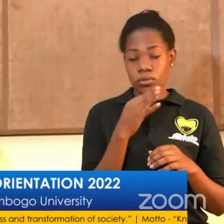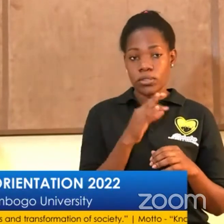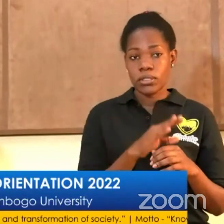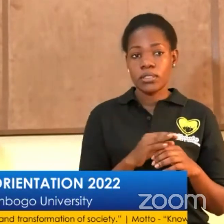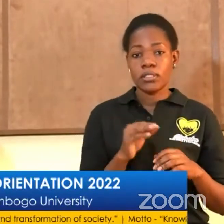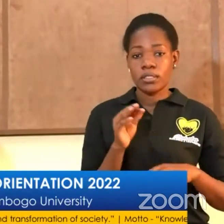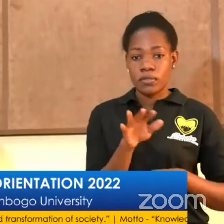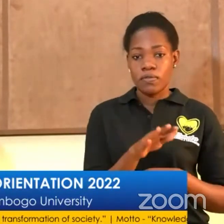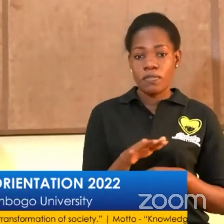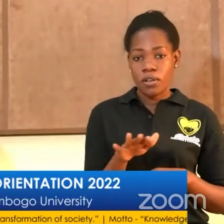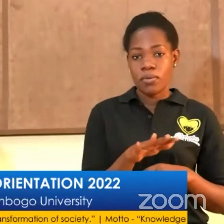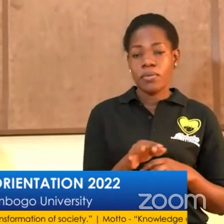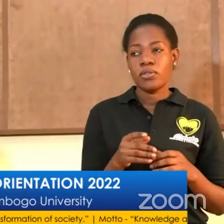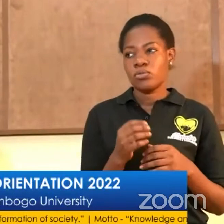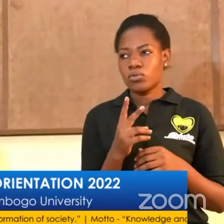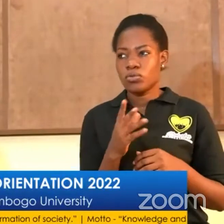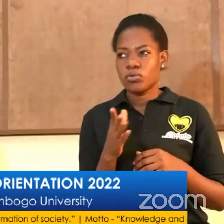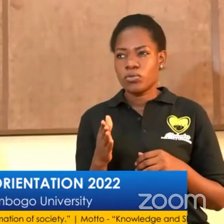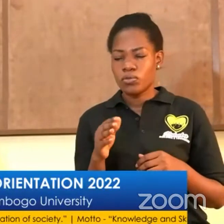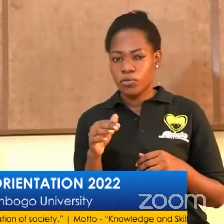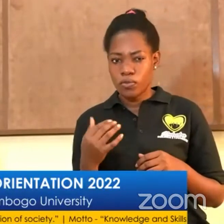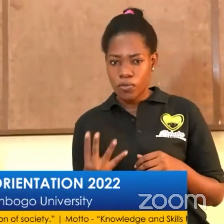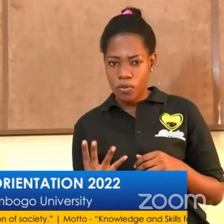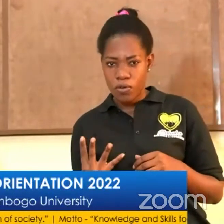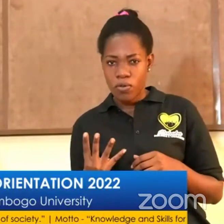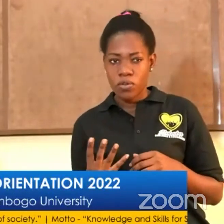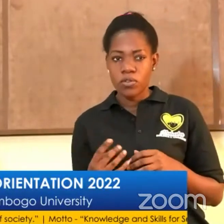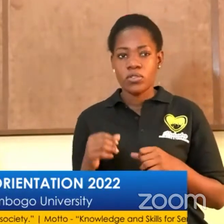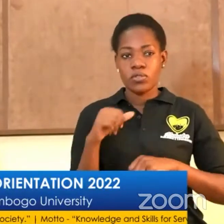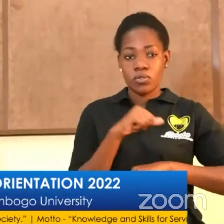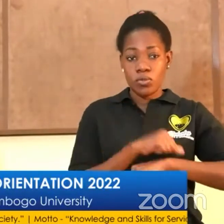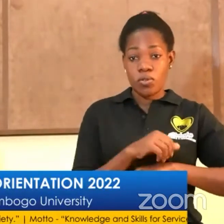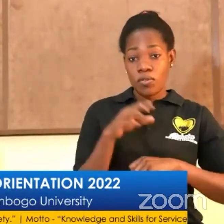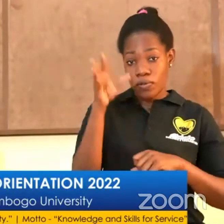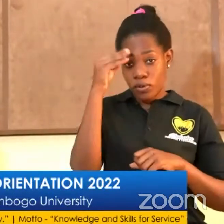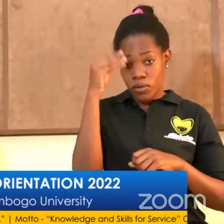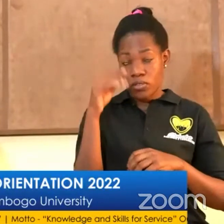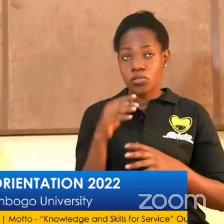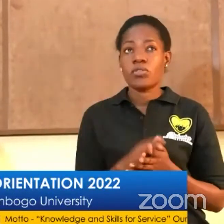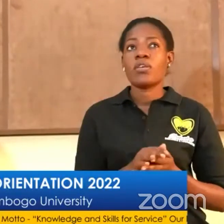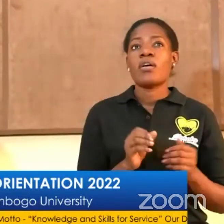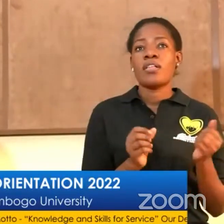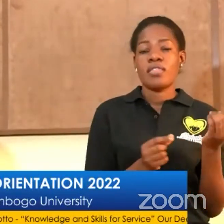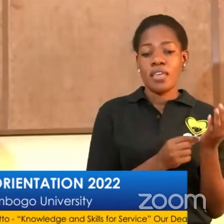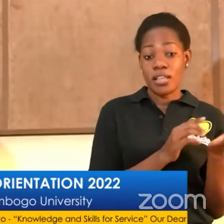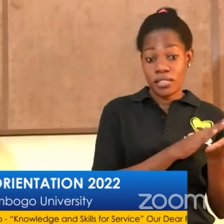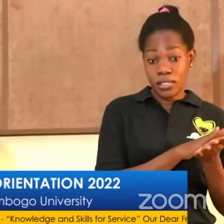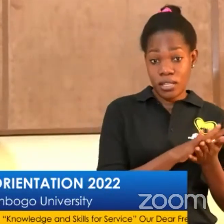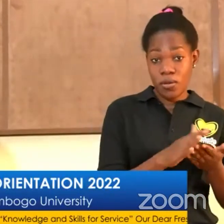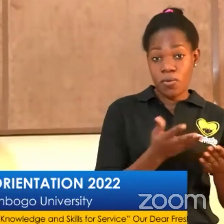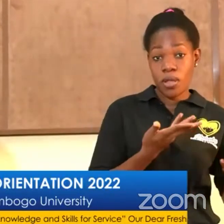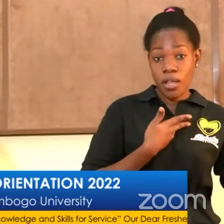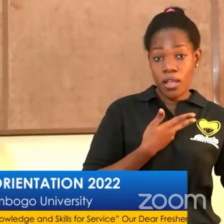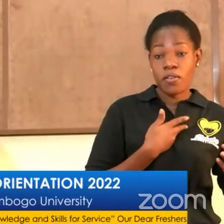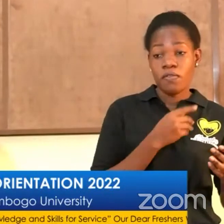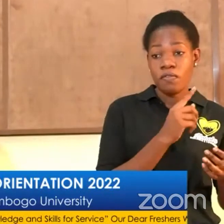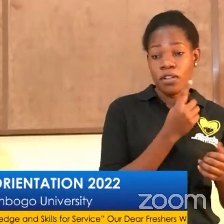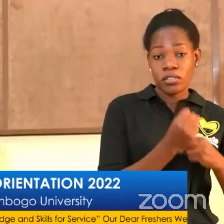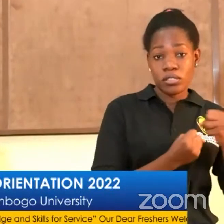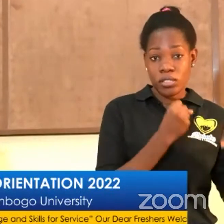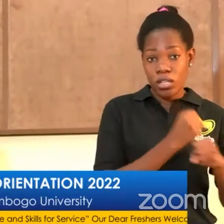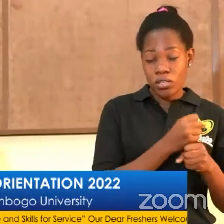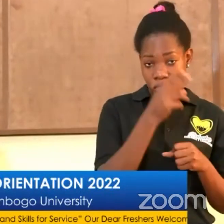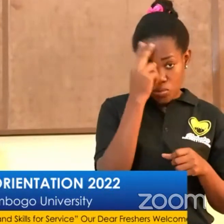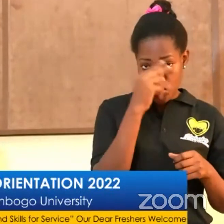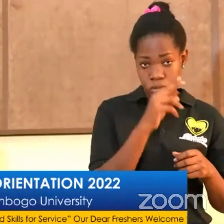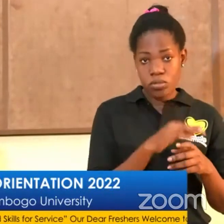Education. On Thursday, 24th, the first-year students from School of Vocational Studies will be